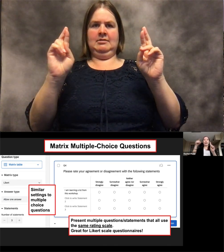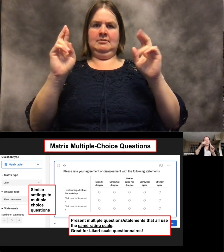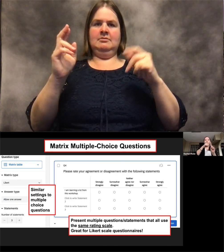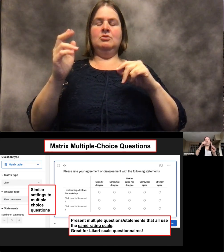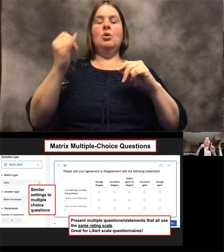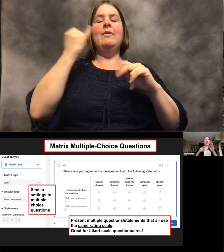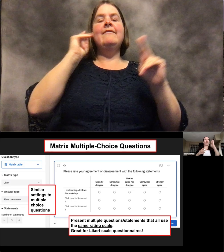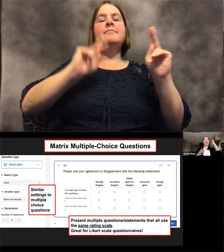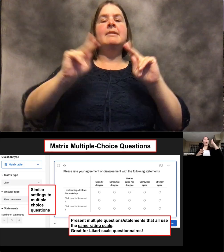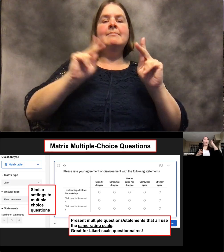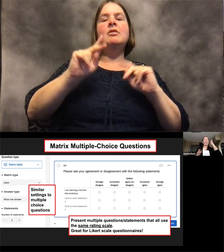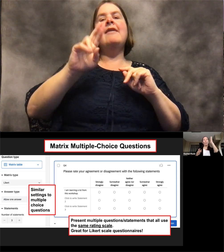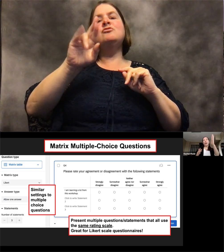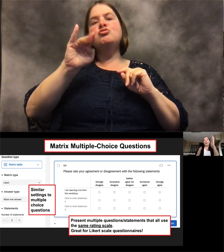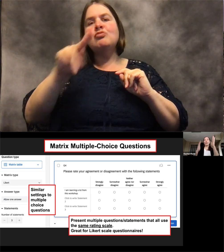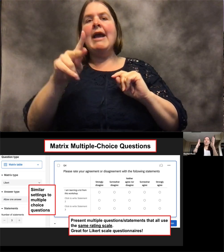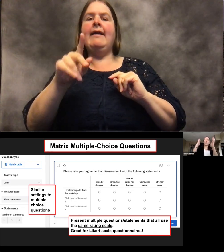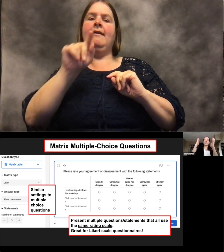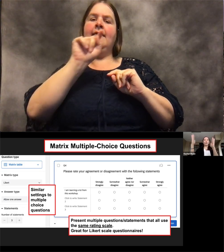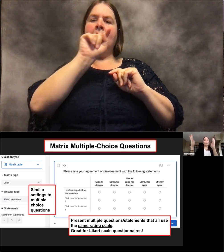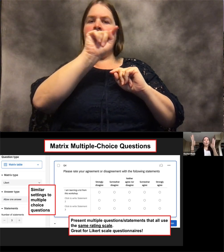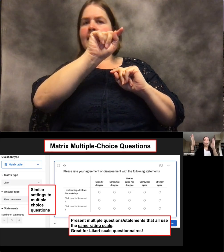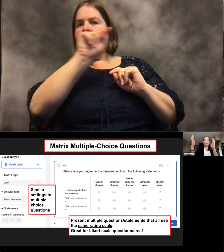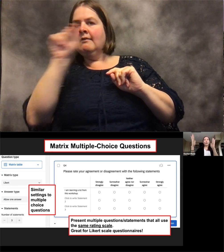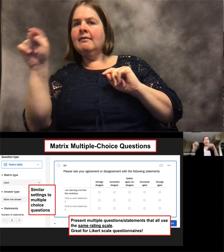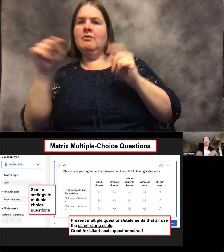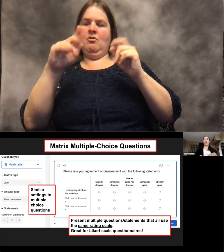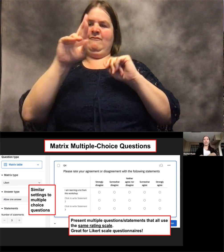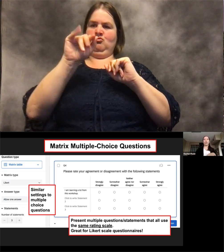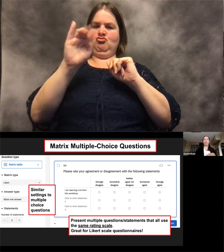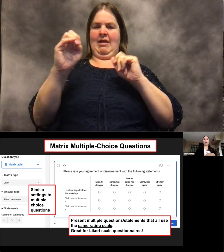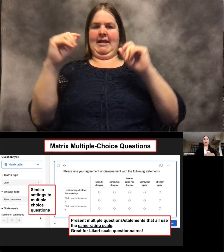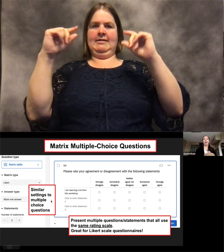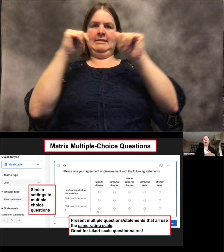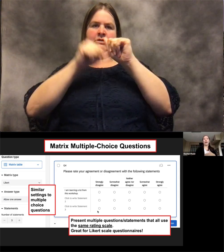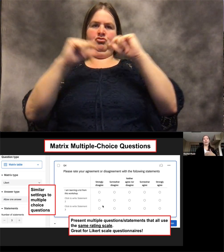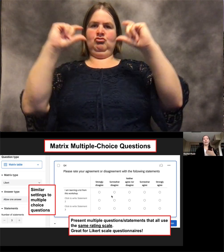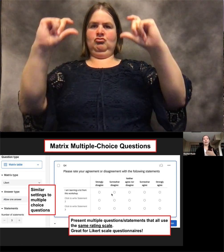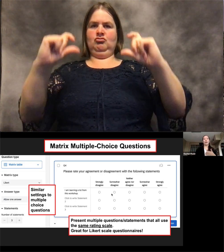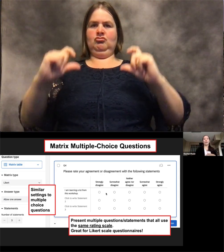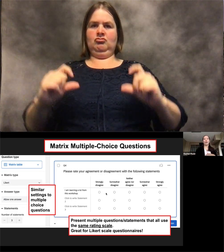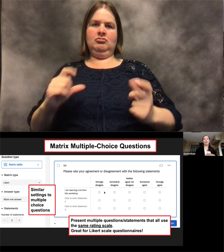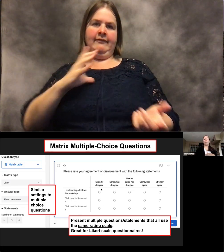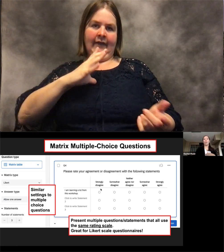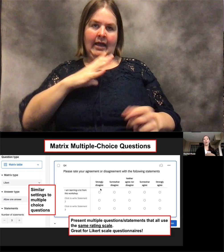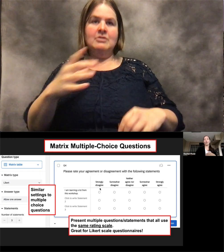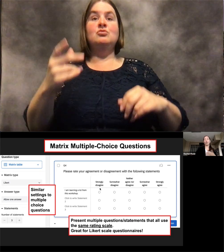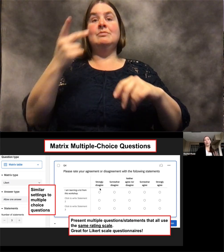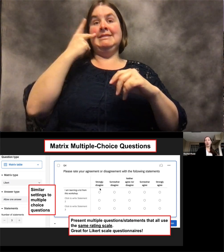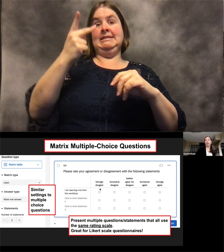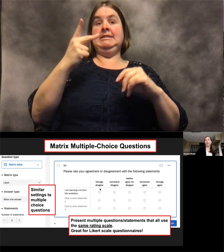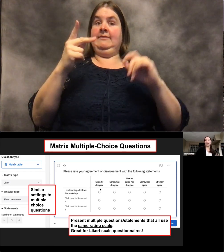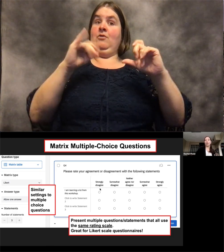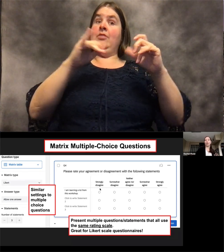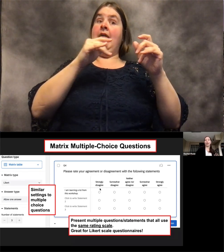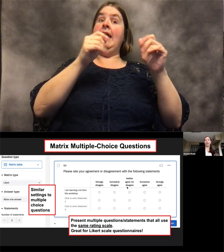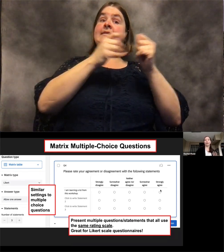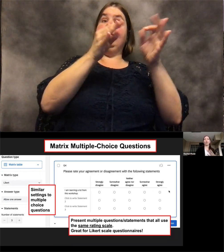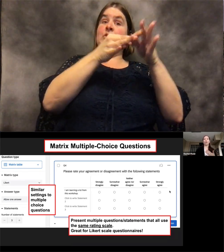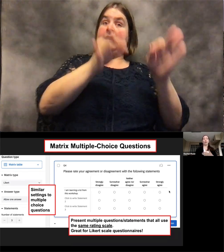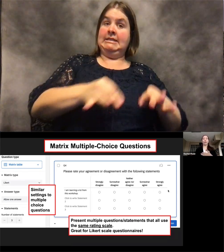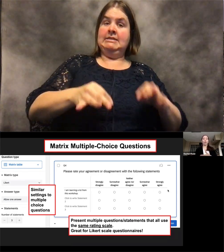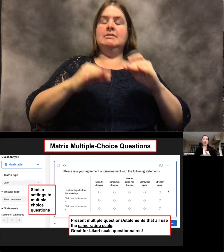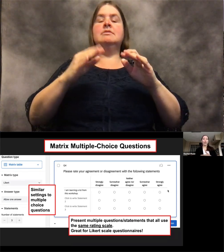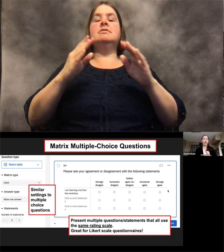making ratings from one end of a scale to another, so for example, I've set it up here from strongly disagree